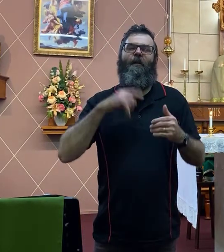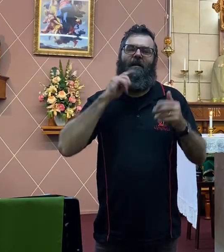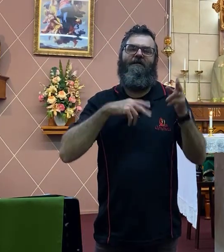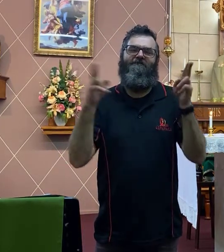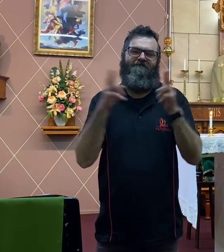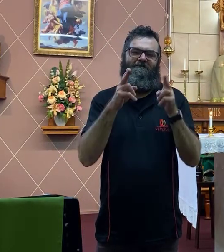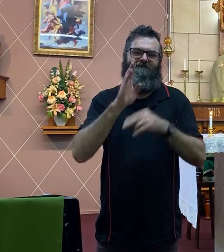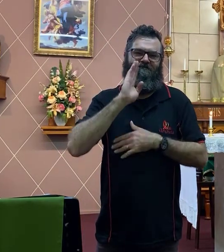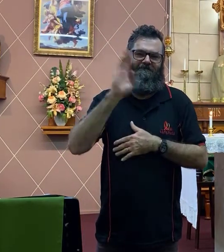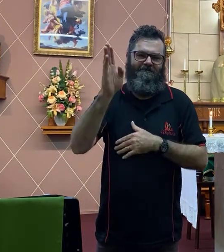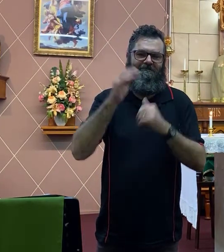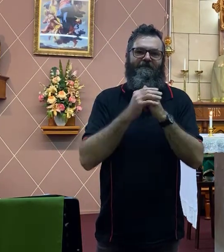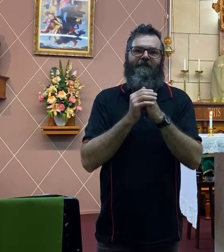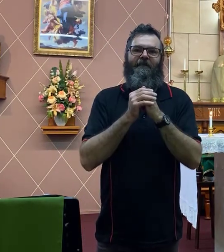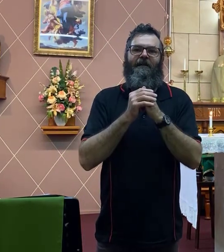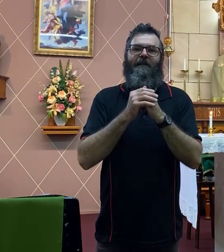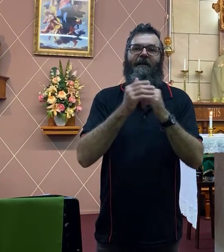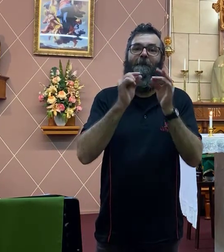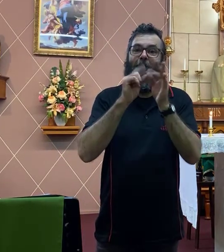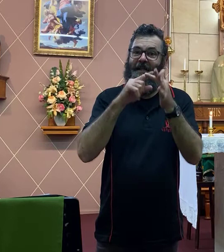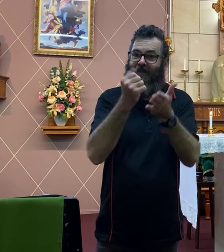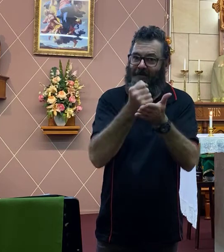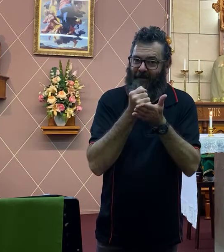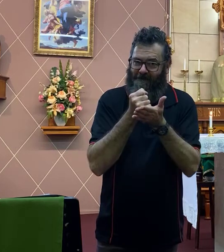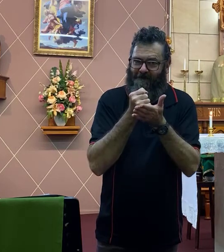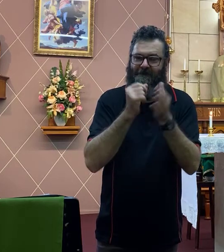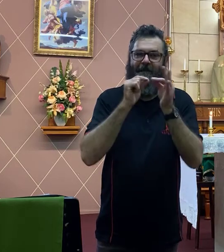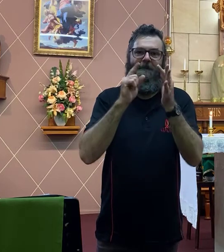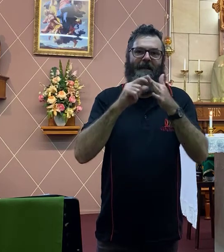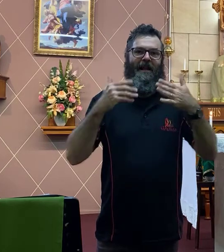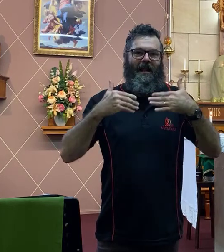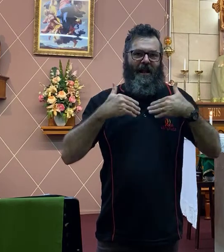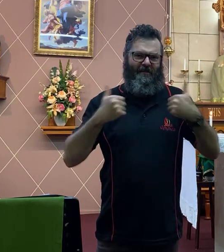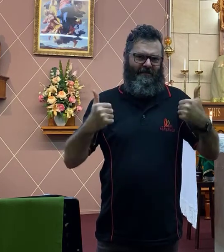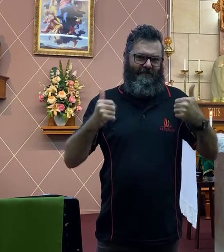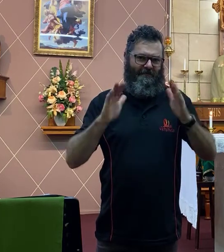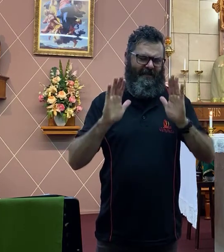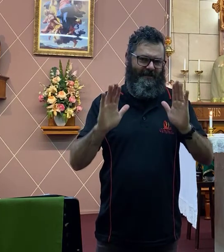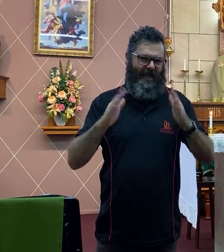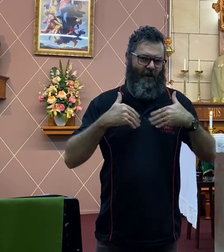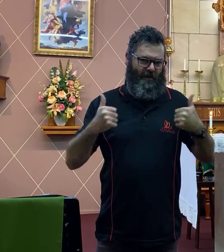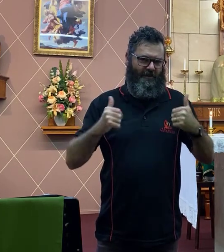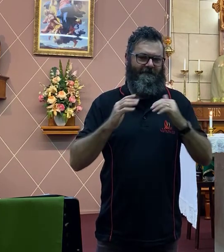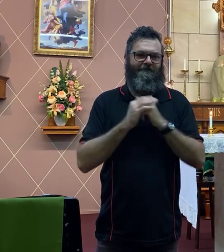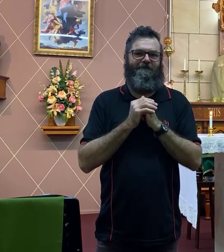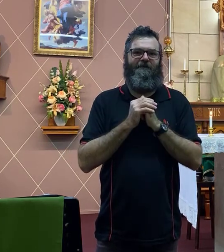Good morning, everyone. Just a short announcement. Be